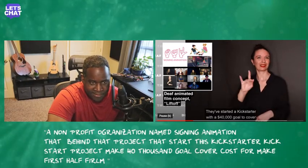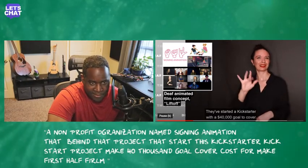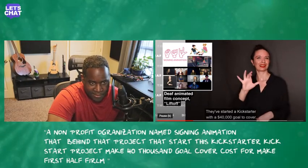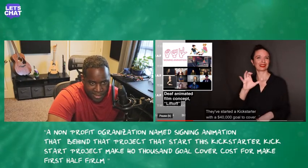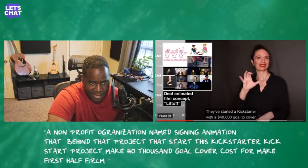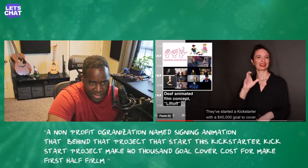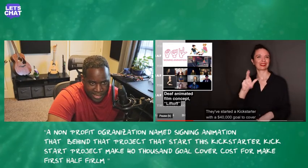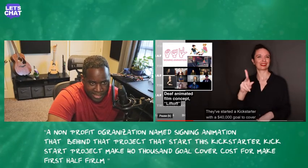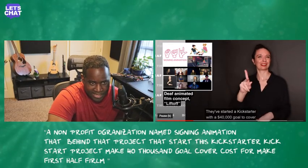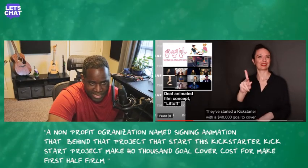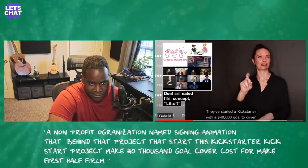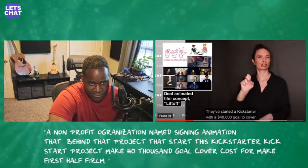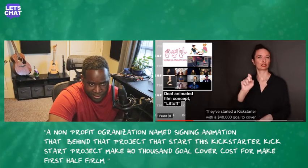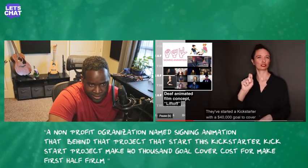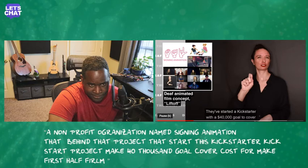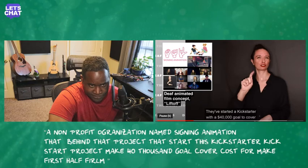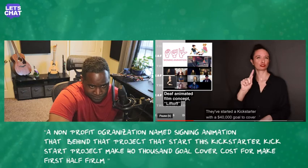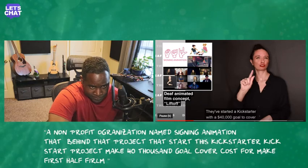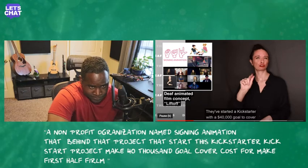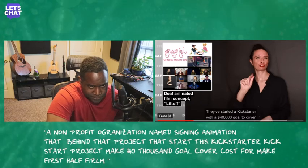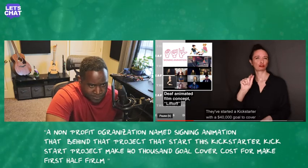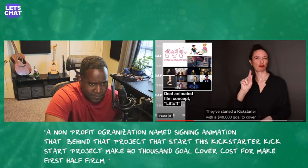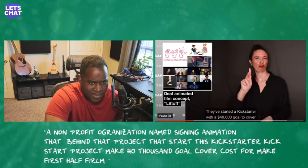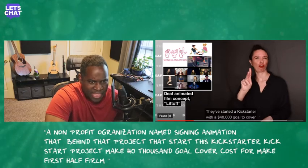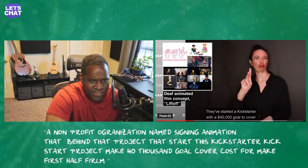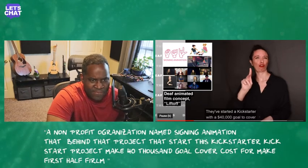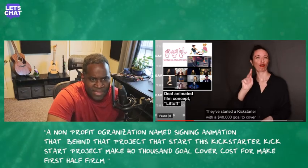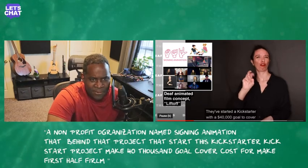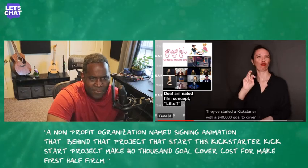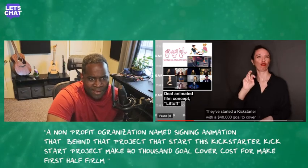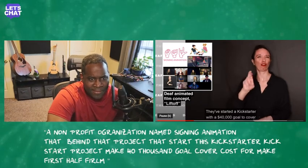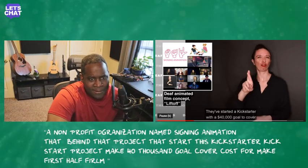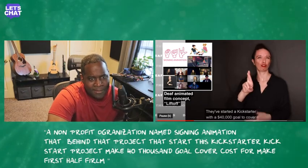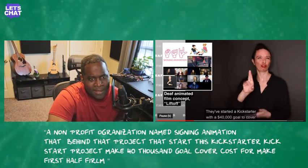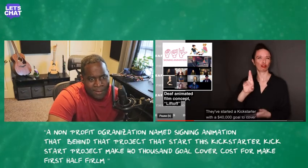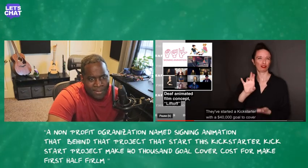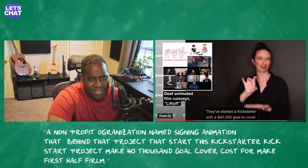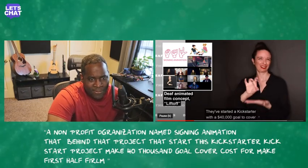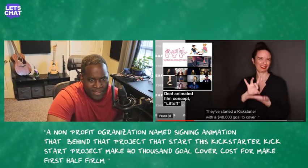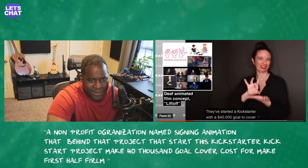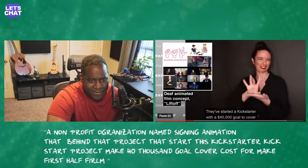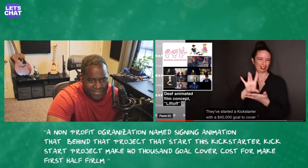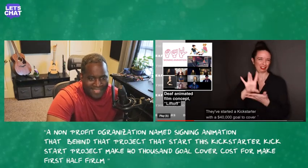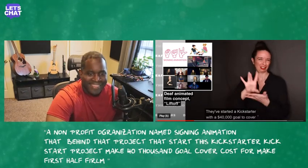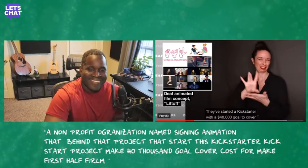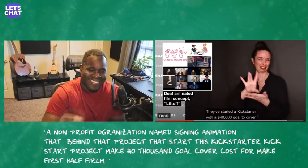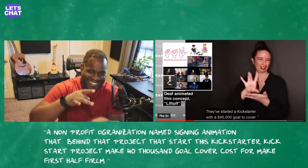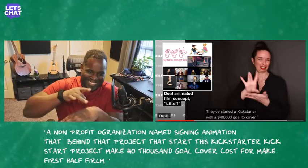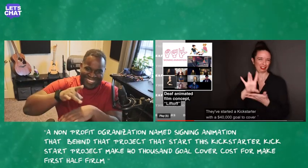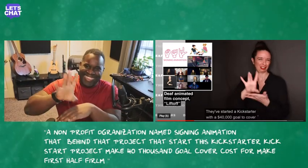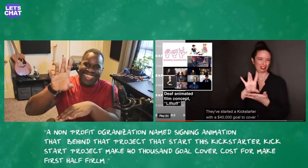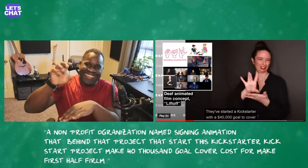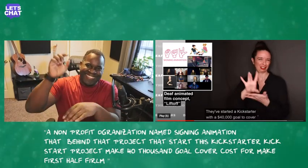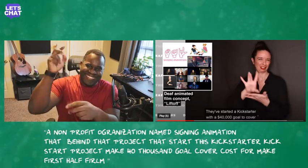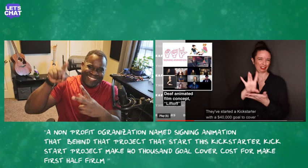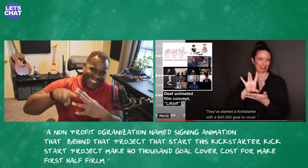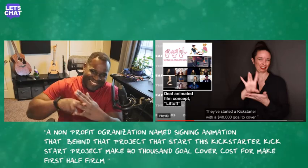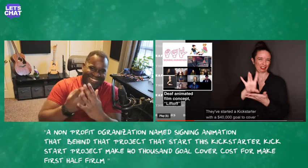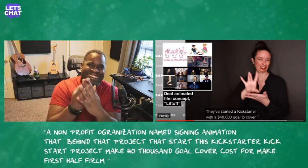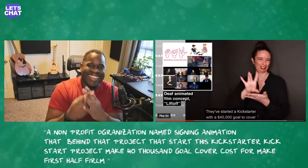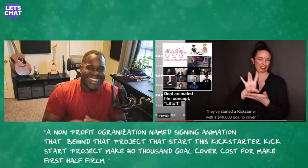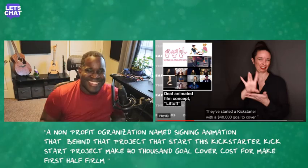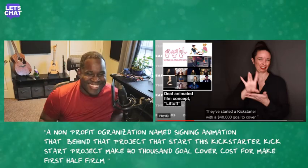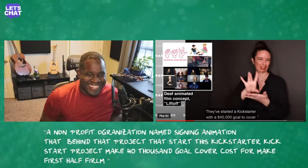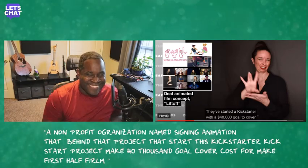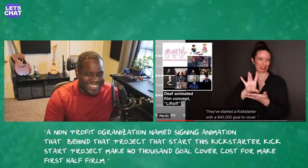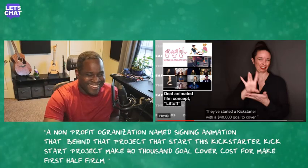this Kickstarter. She fingerspells it, but then she goes this